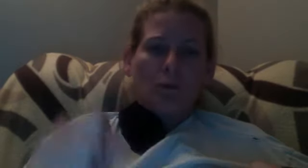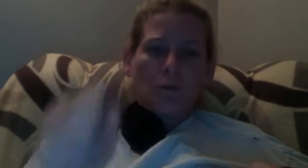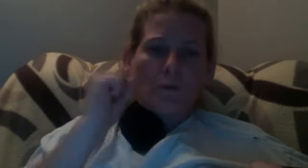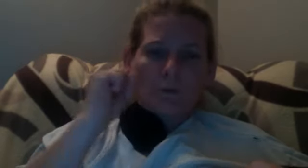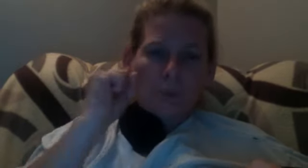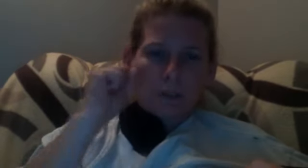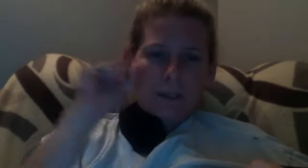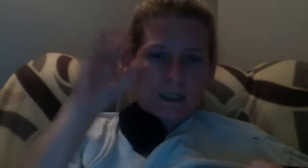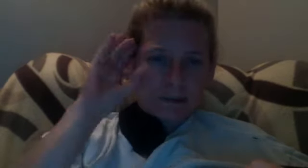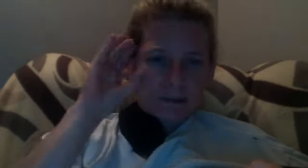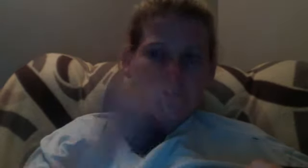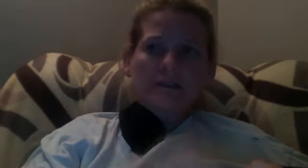AETV.com/Storage Wars today.